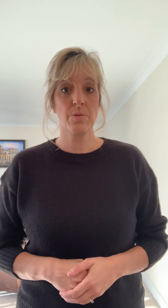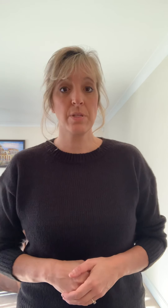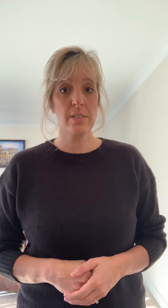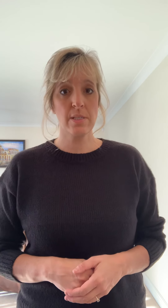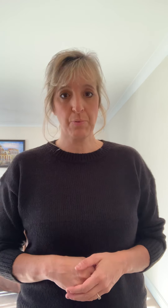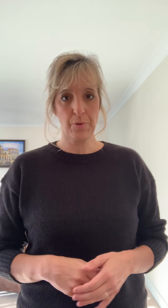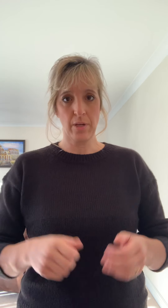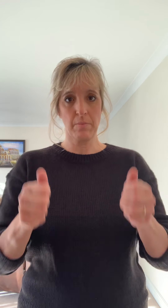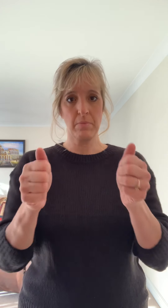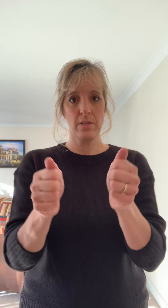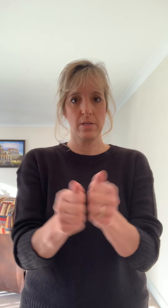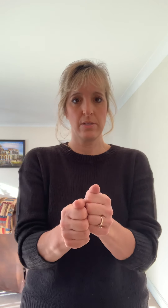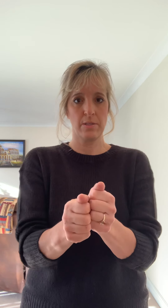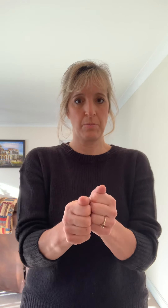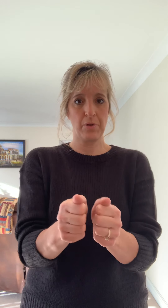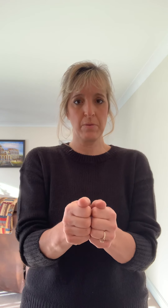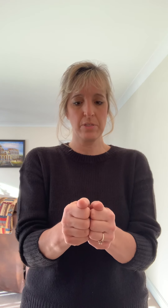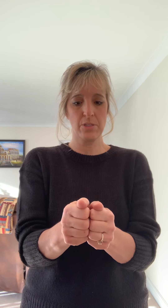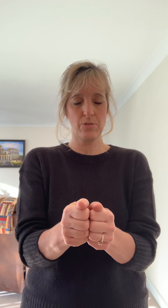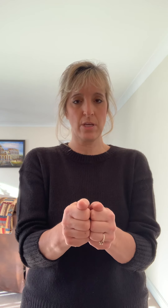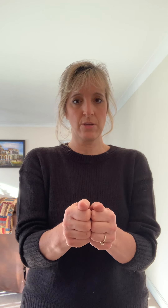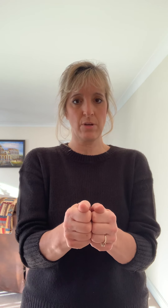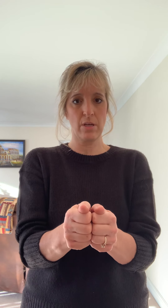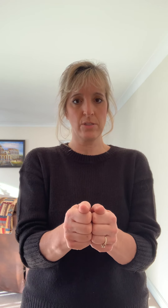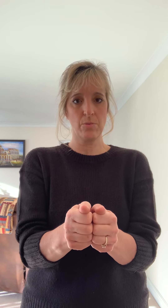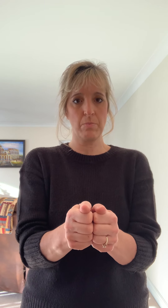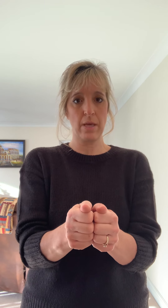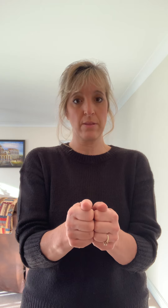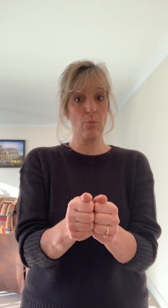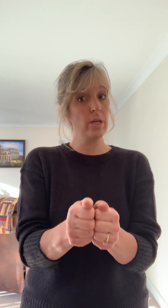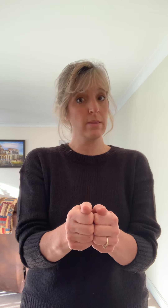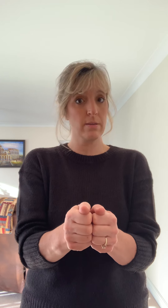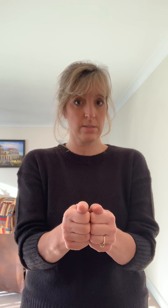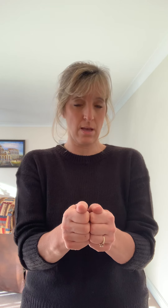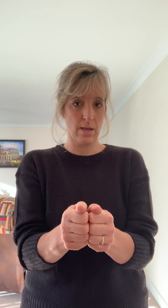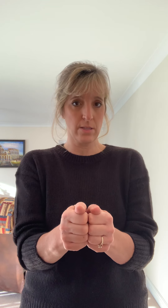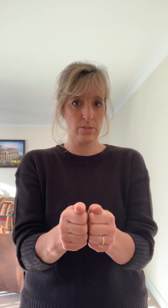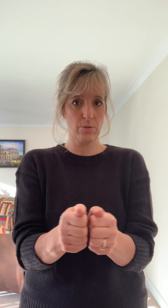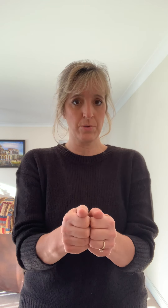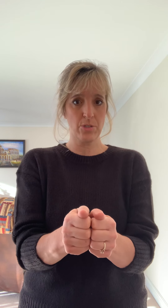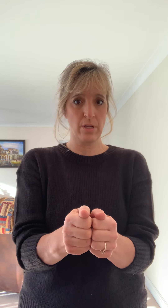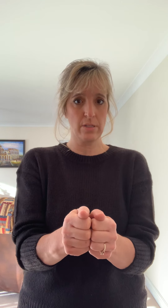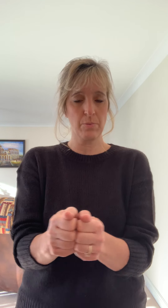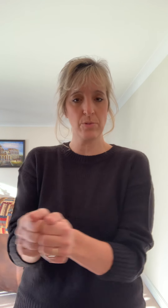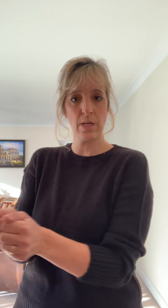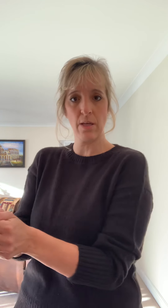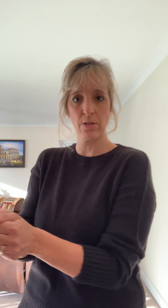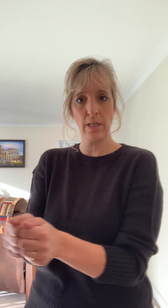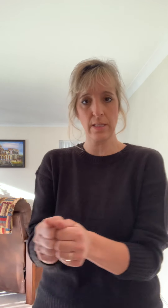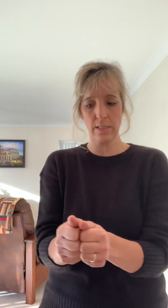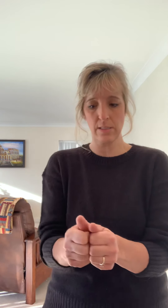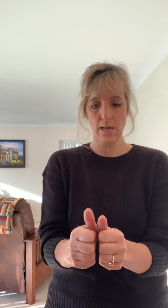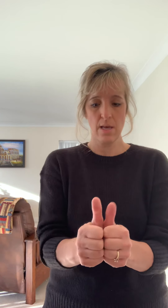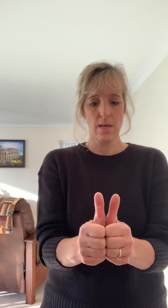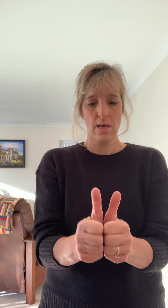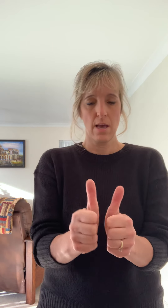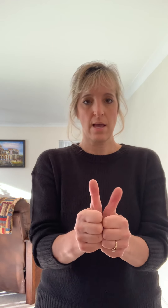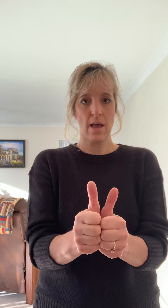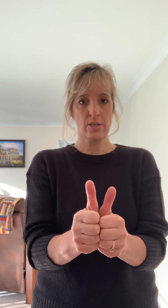is supreme. Supreme is you take your hands, you make the with sign, so you put your hands both together like this. And actually you